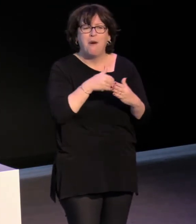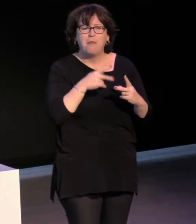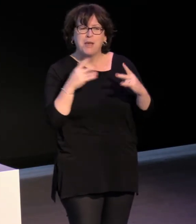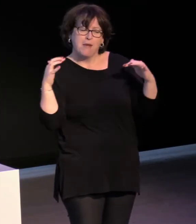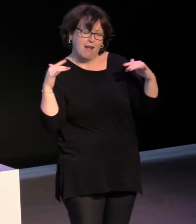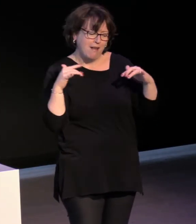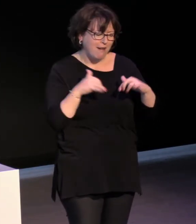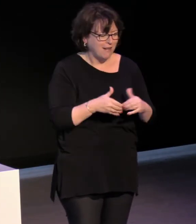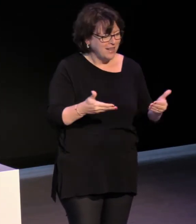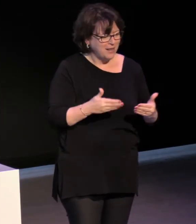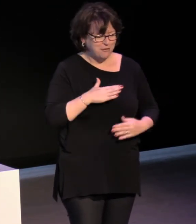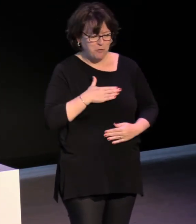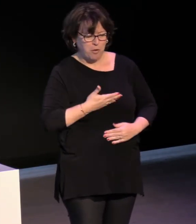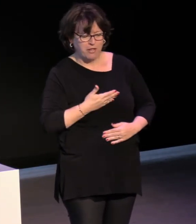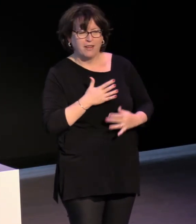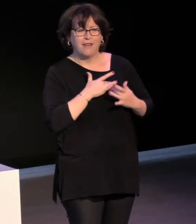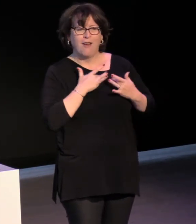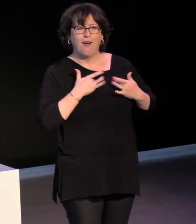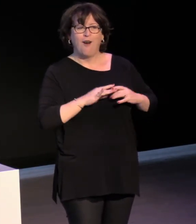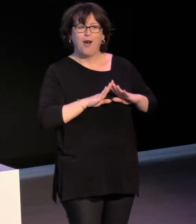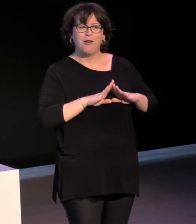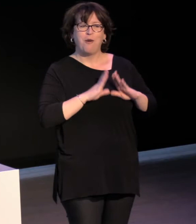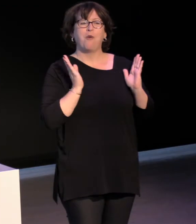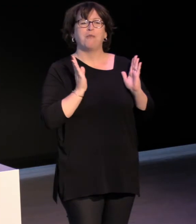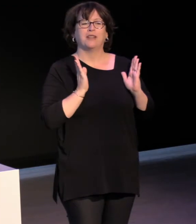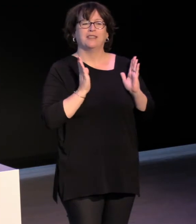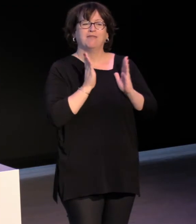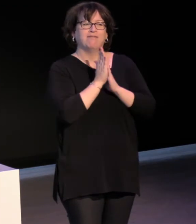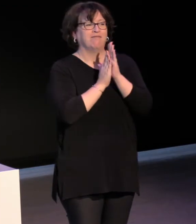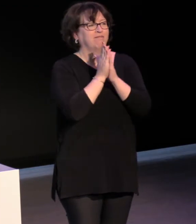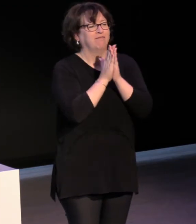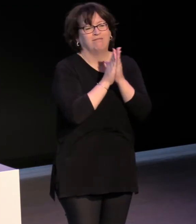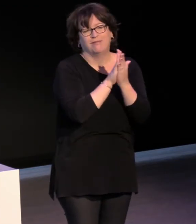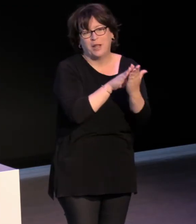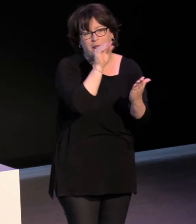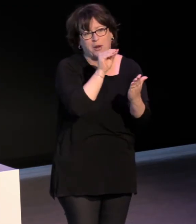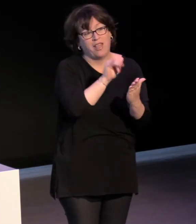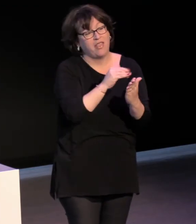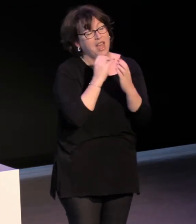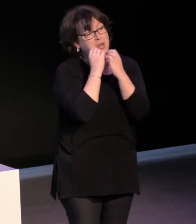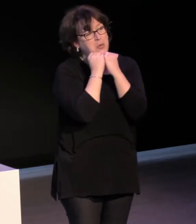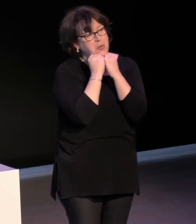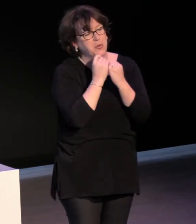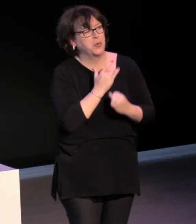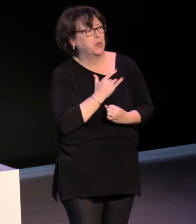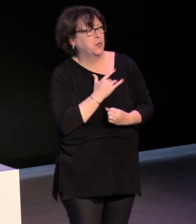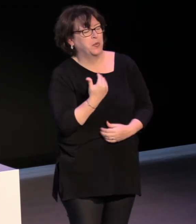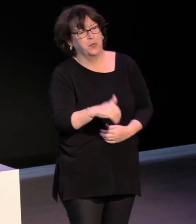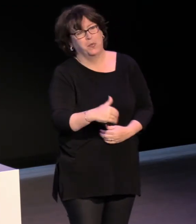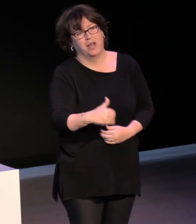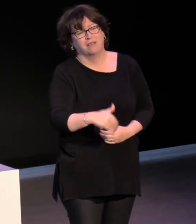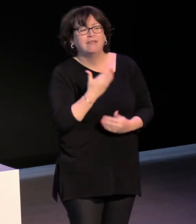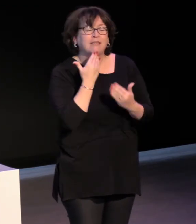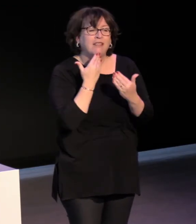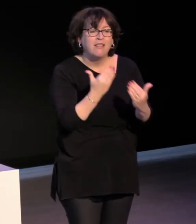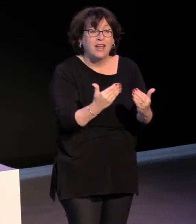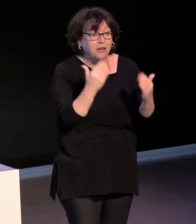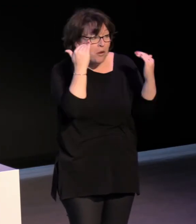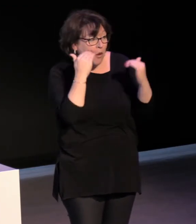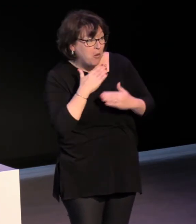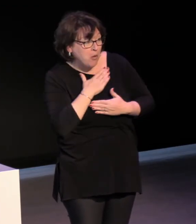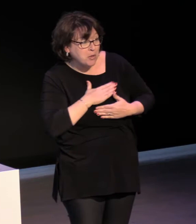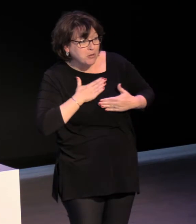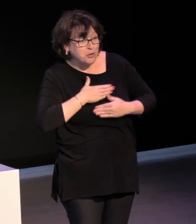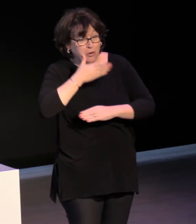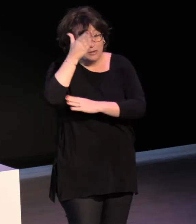willingly, with an open heart, and with a desire to learn together, and that means more than anything in the world. So we thank you. I hope you enjoy the